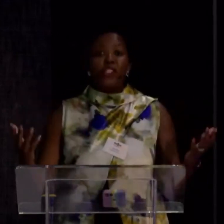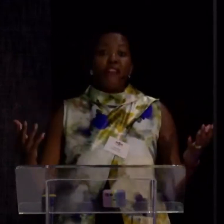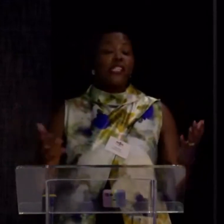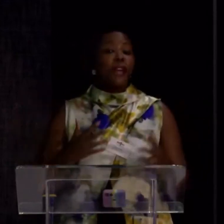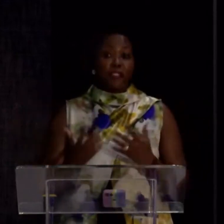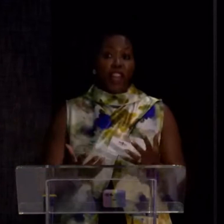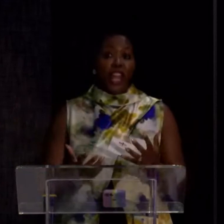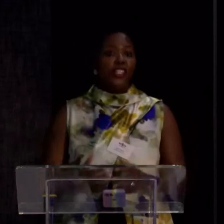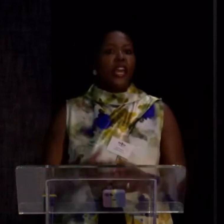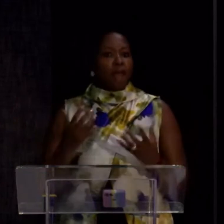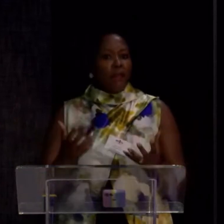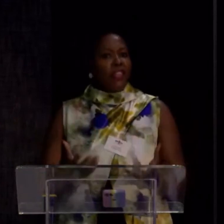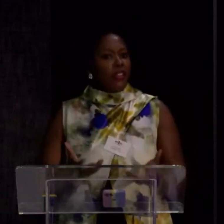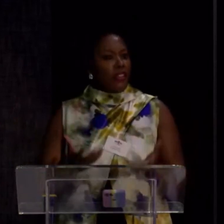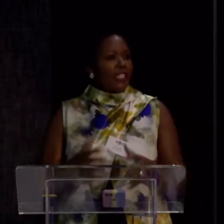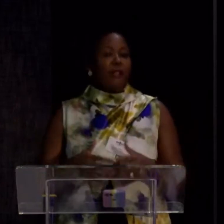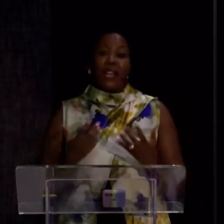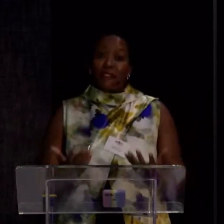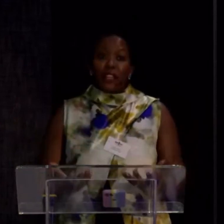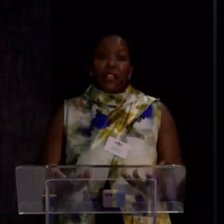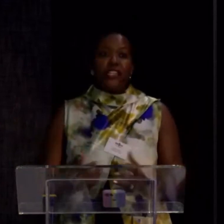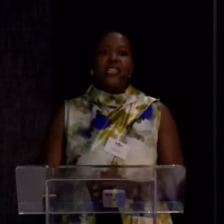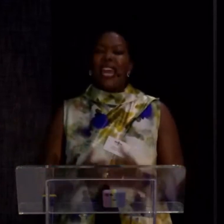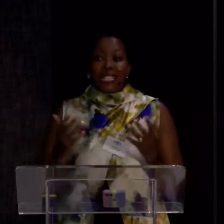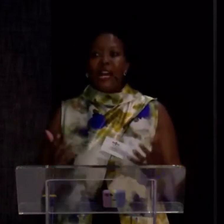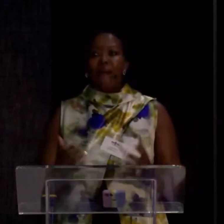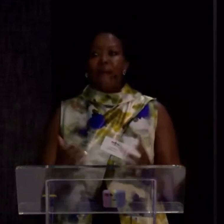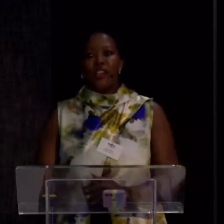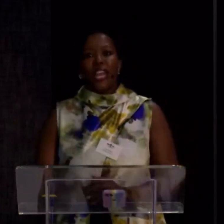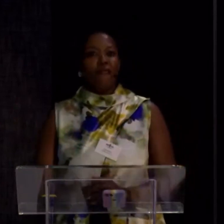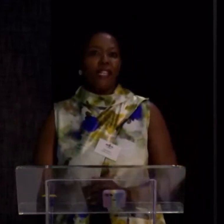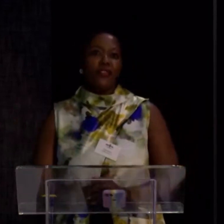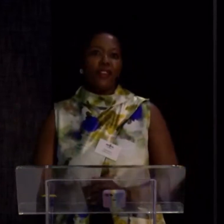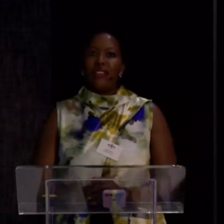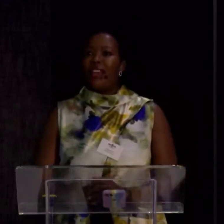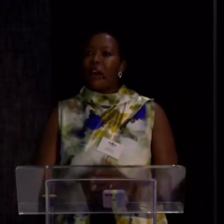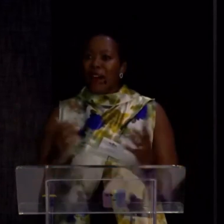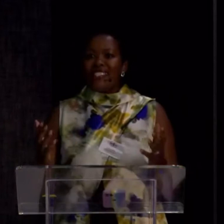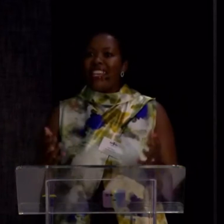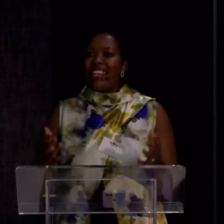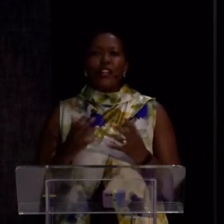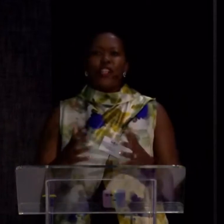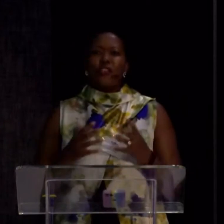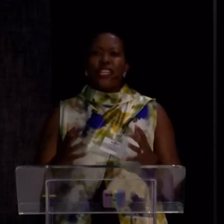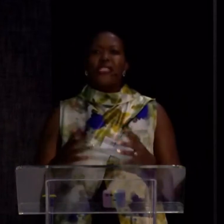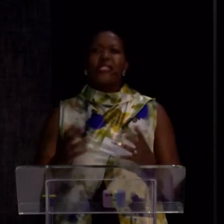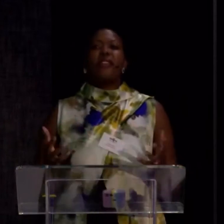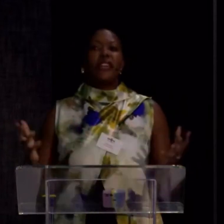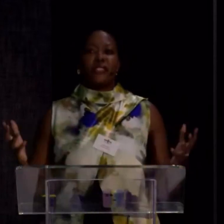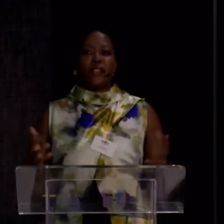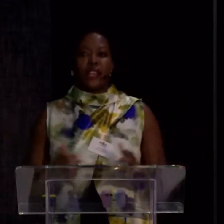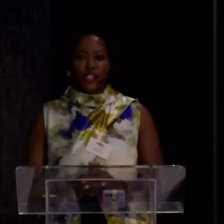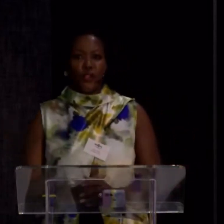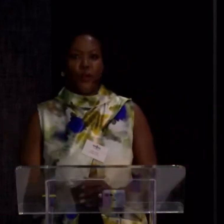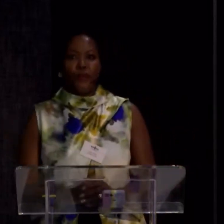risk drivers might have changed, maybe the levels might have increased, and some might actually have materialized. But they're not really something that